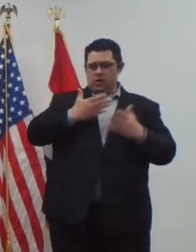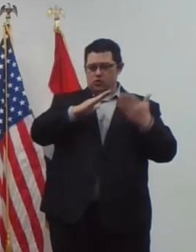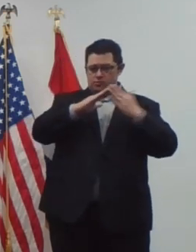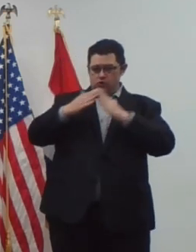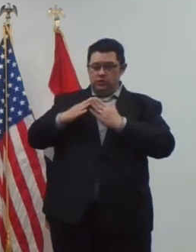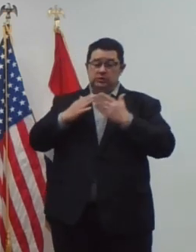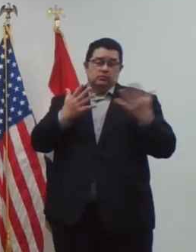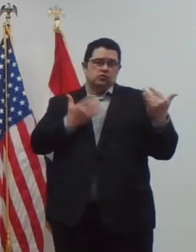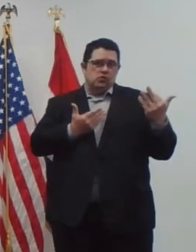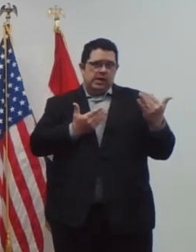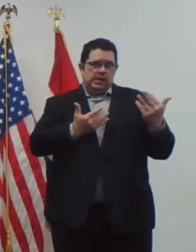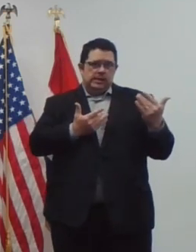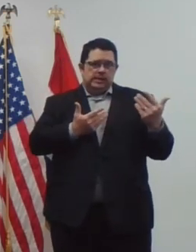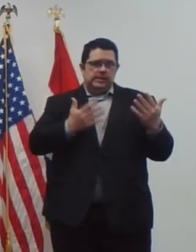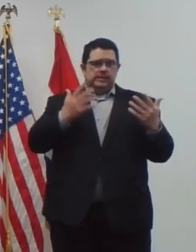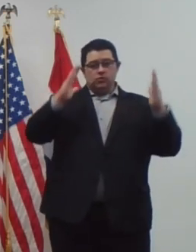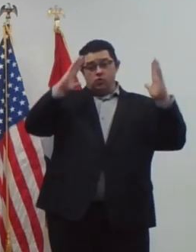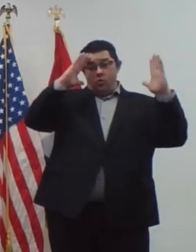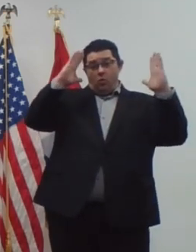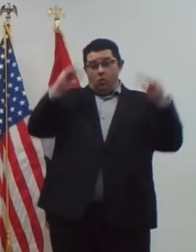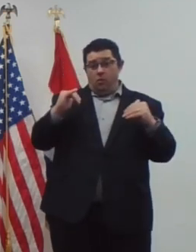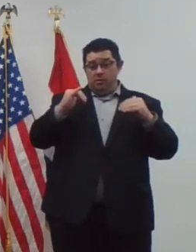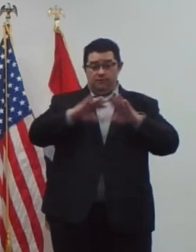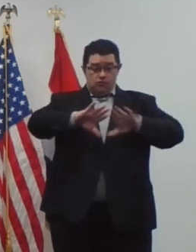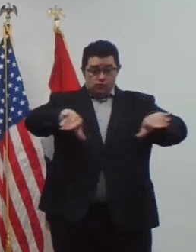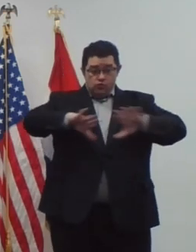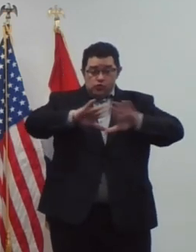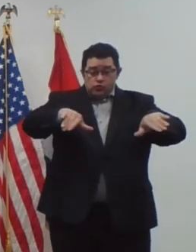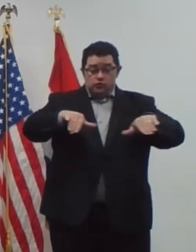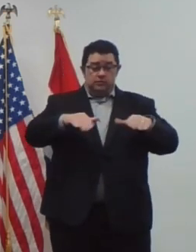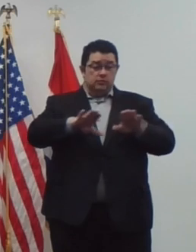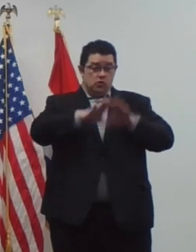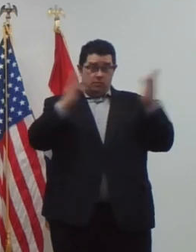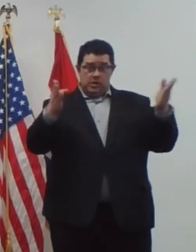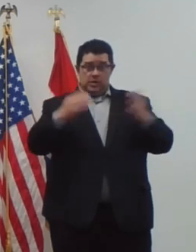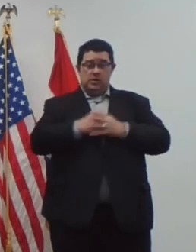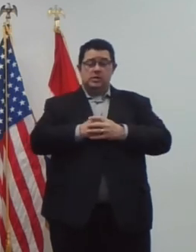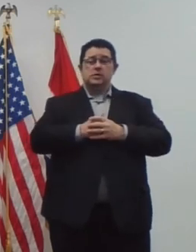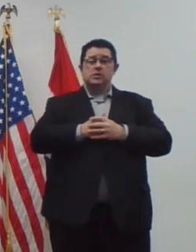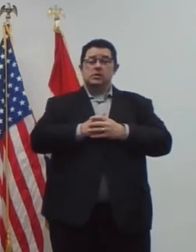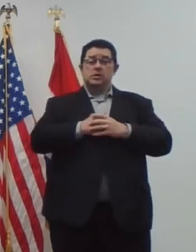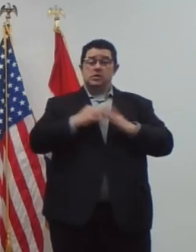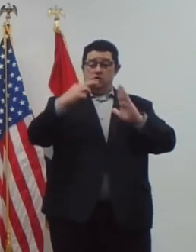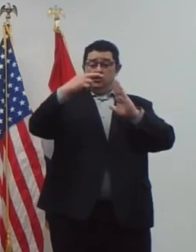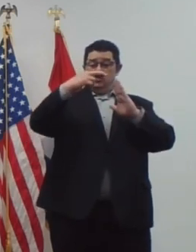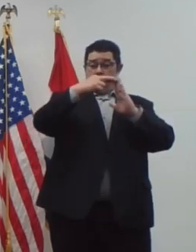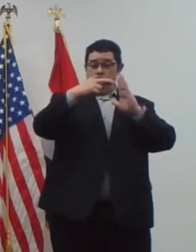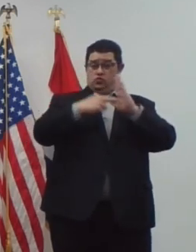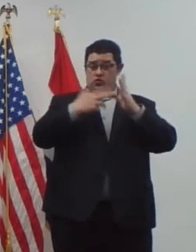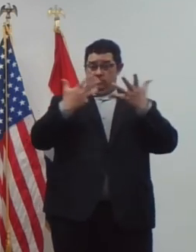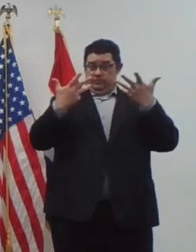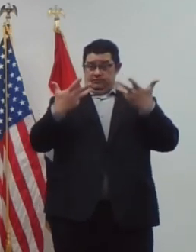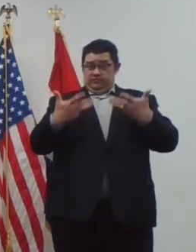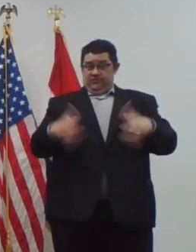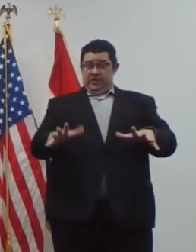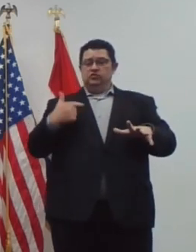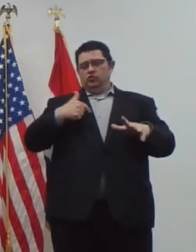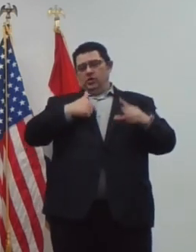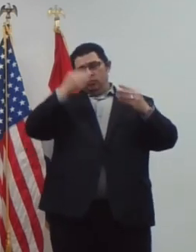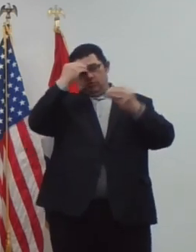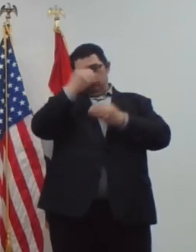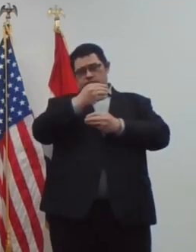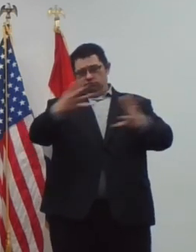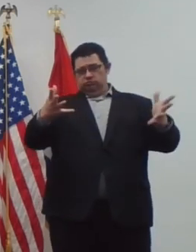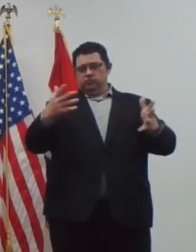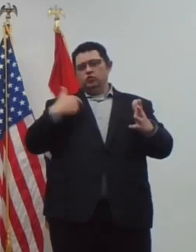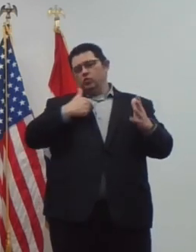that are waiting and hoping for pools to get open, and as soon as we have those guidelines, we'll have them to you. We expect that those